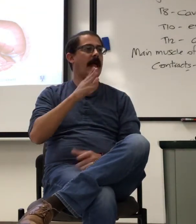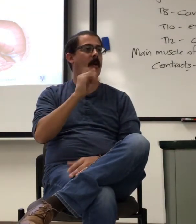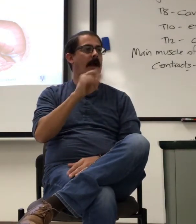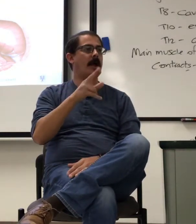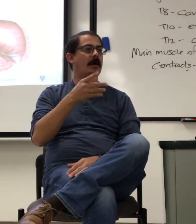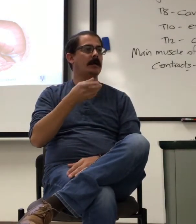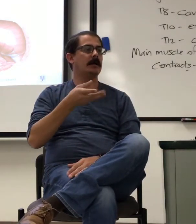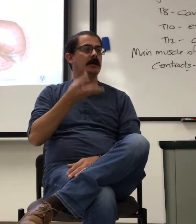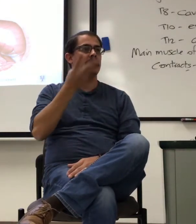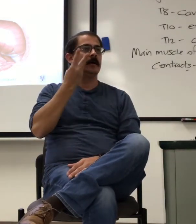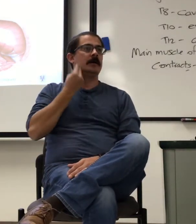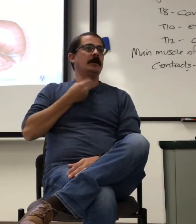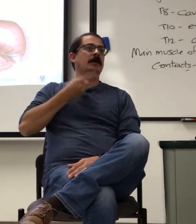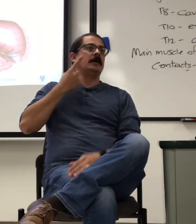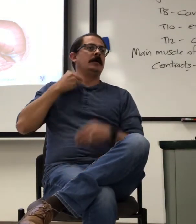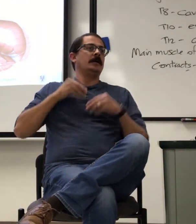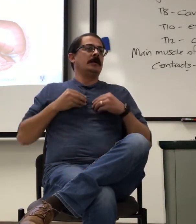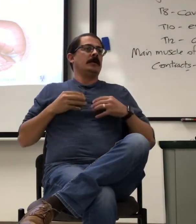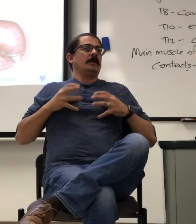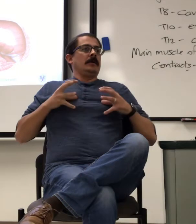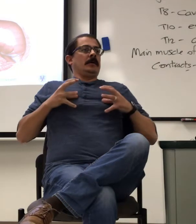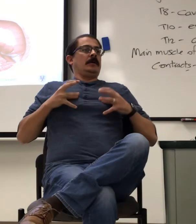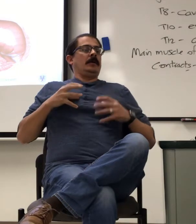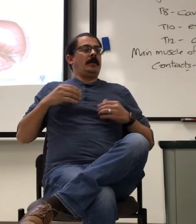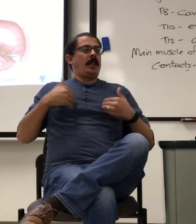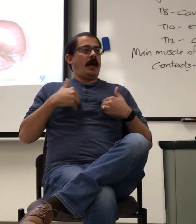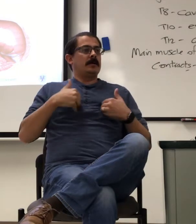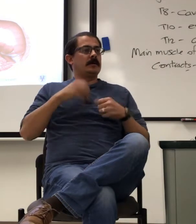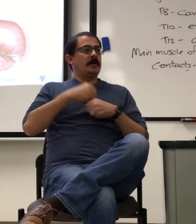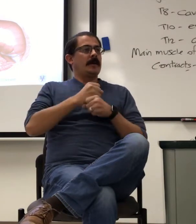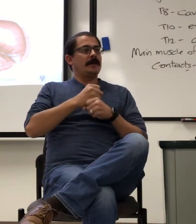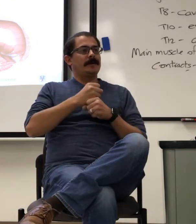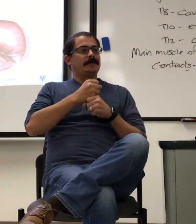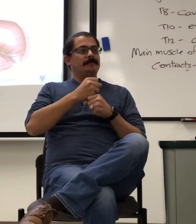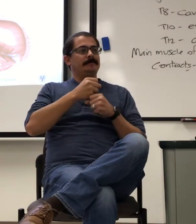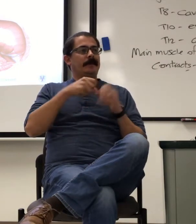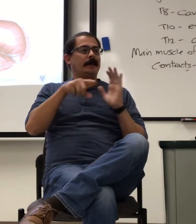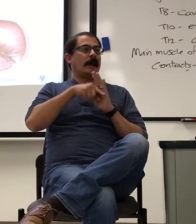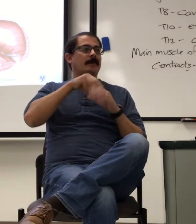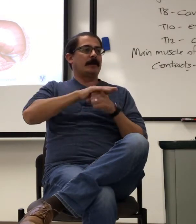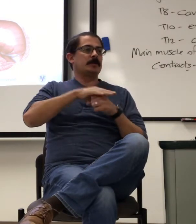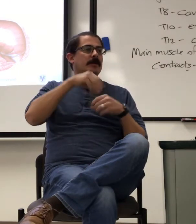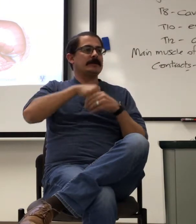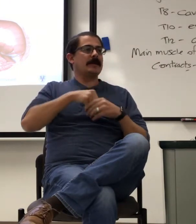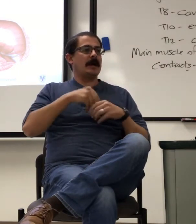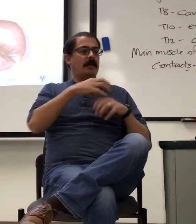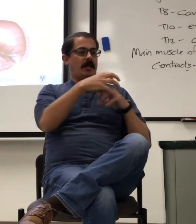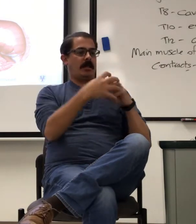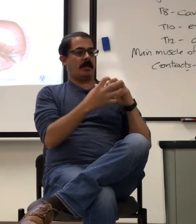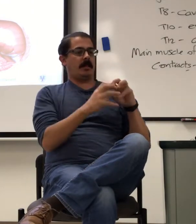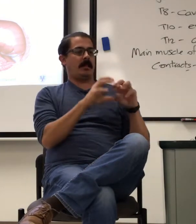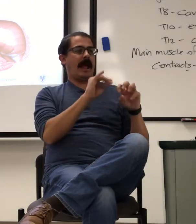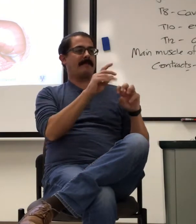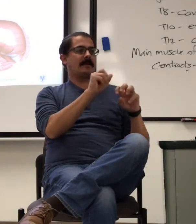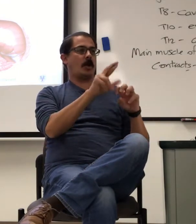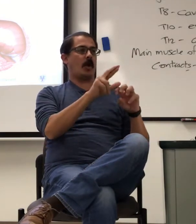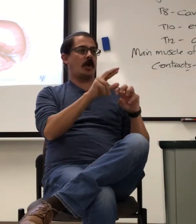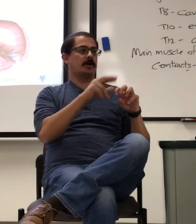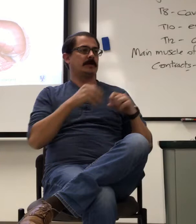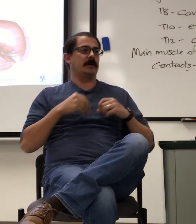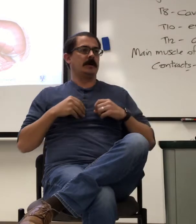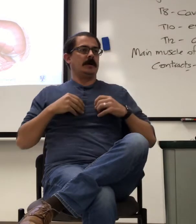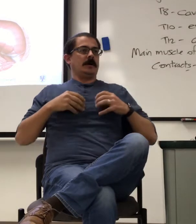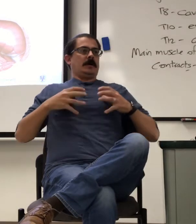lungs. You're creating a negative pressure inside the little alveolar spaces just by expanding your chest cage.